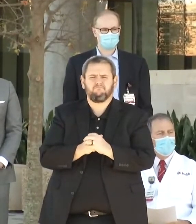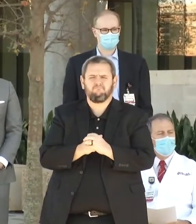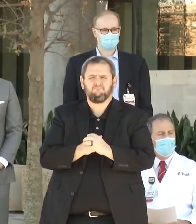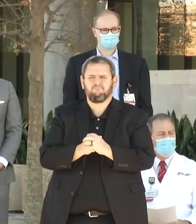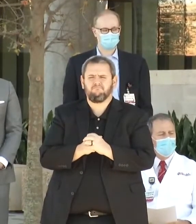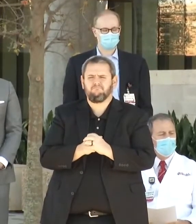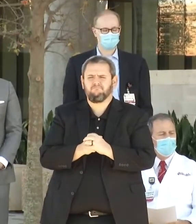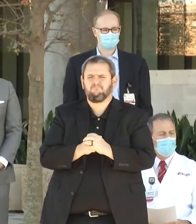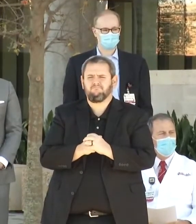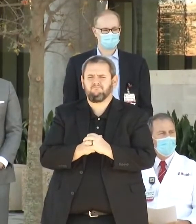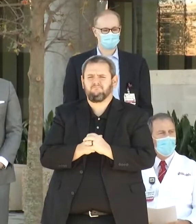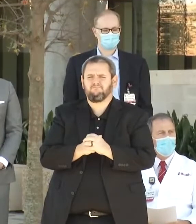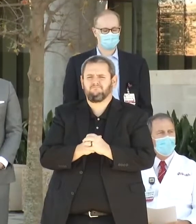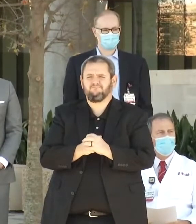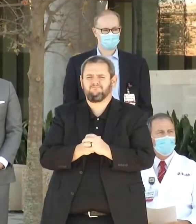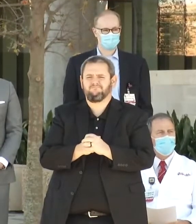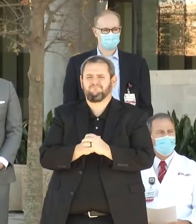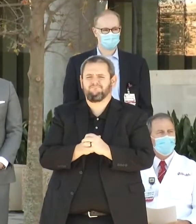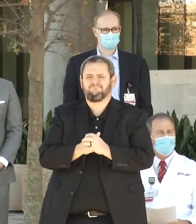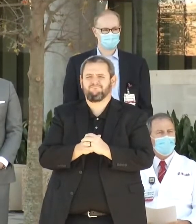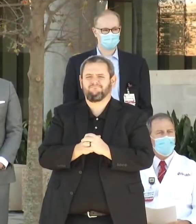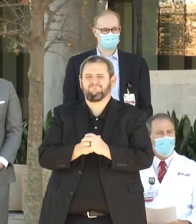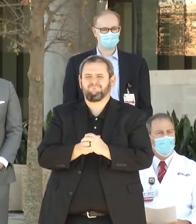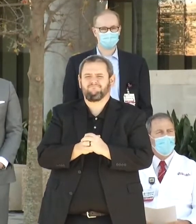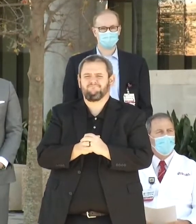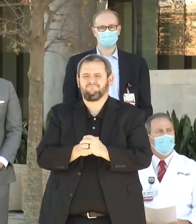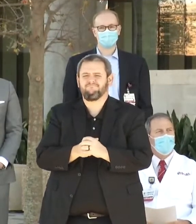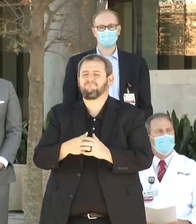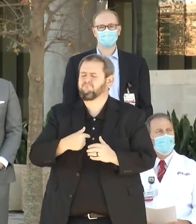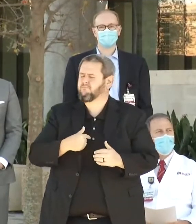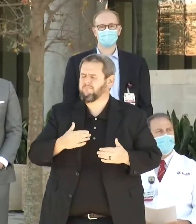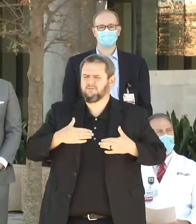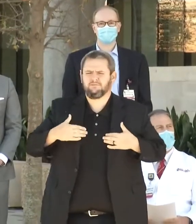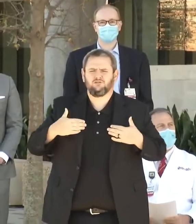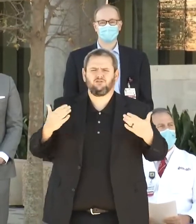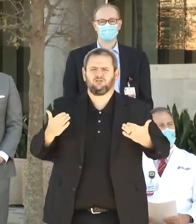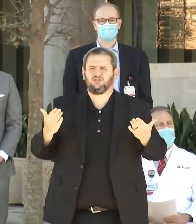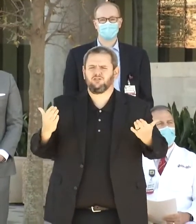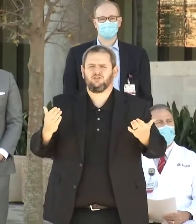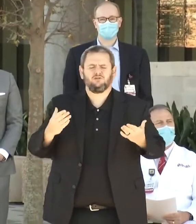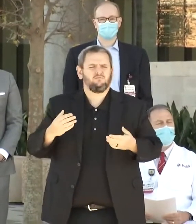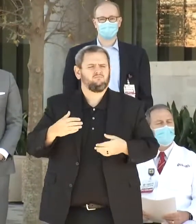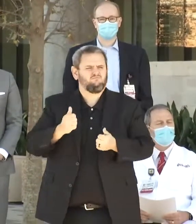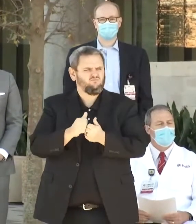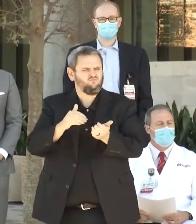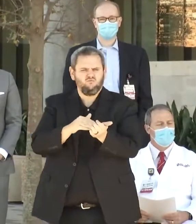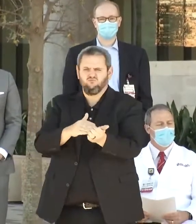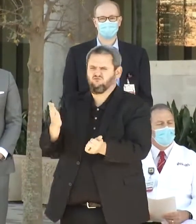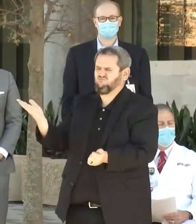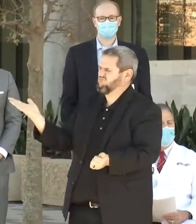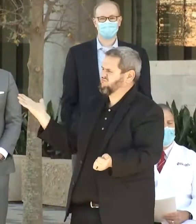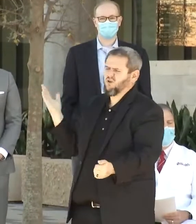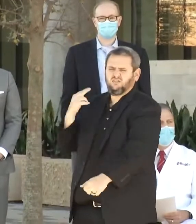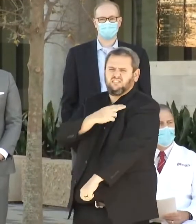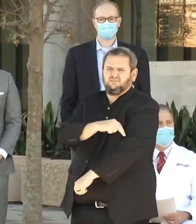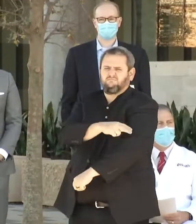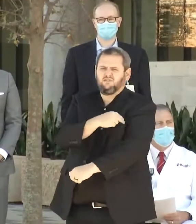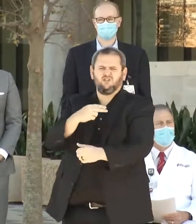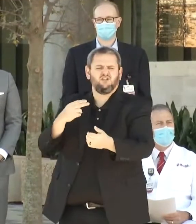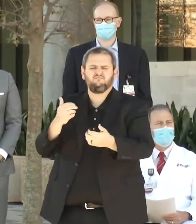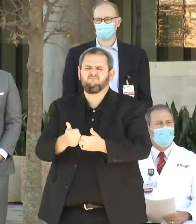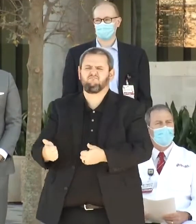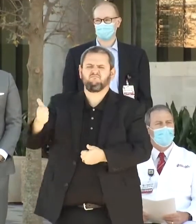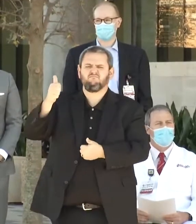I'm happy to be here today with these physicians and hospitals that have been working